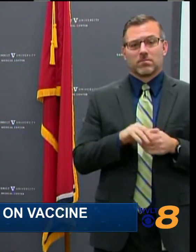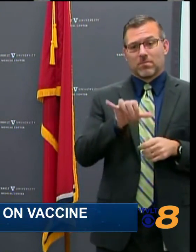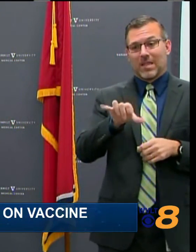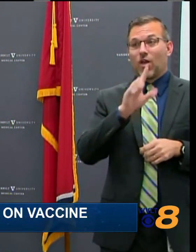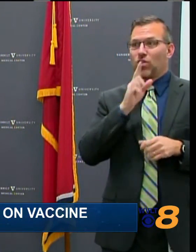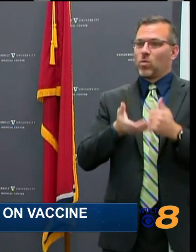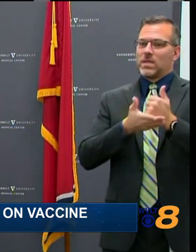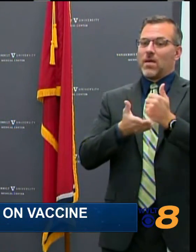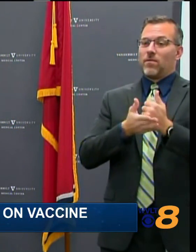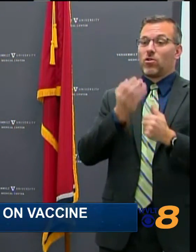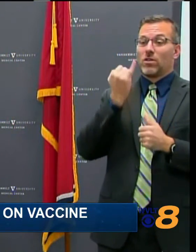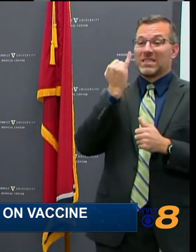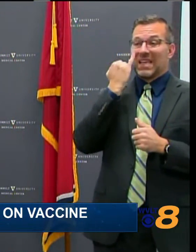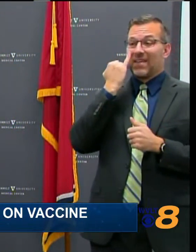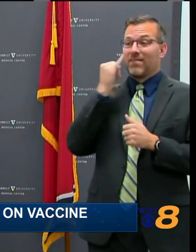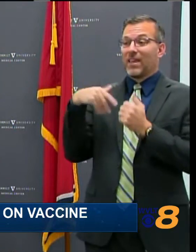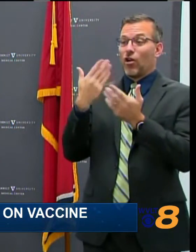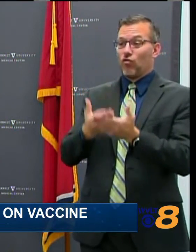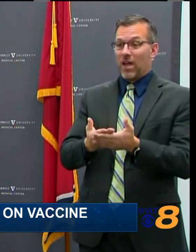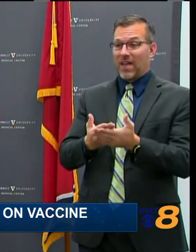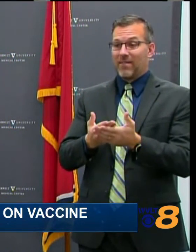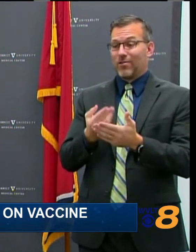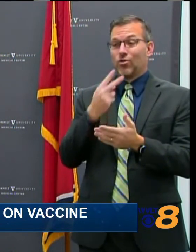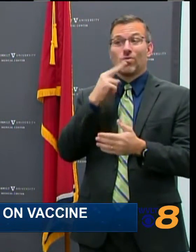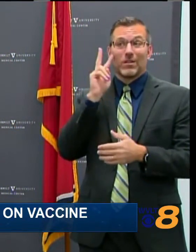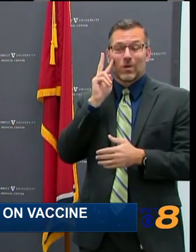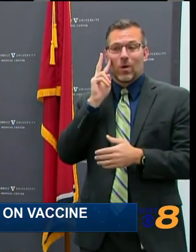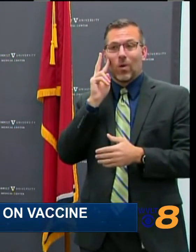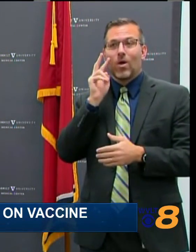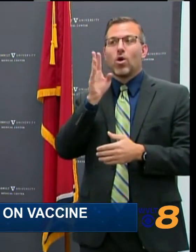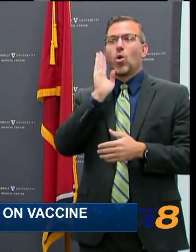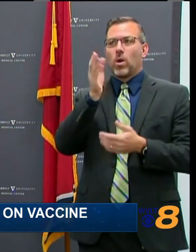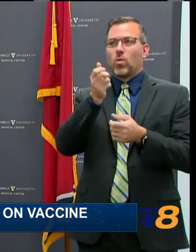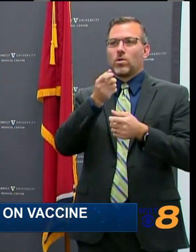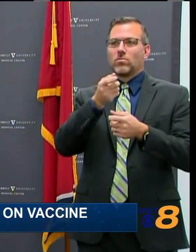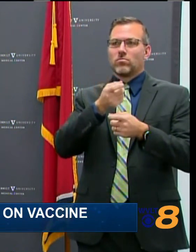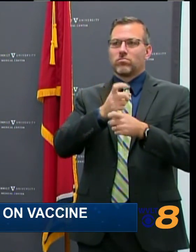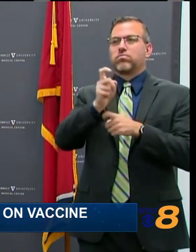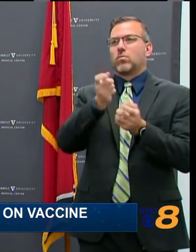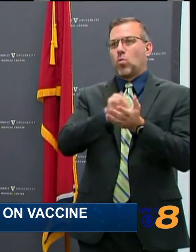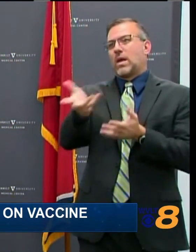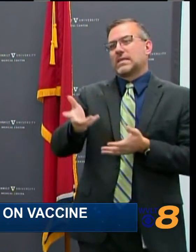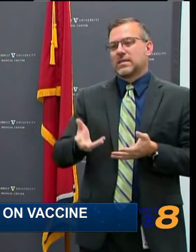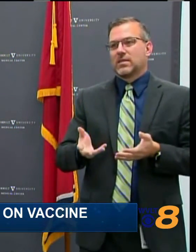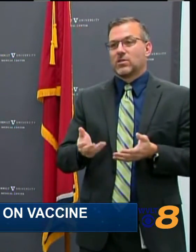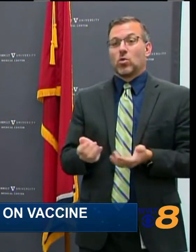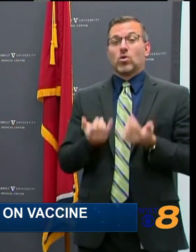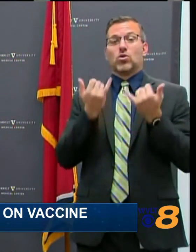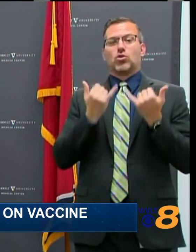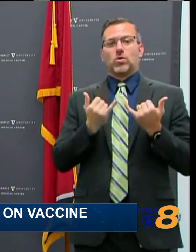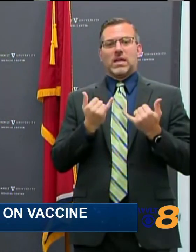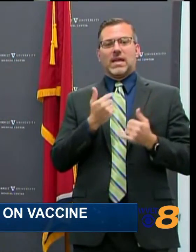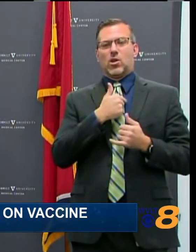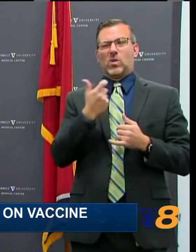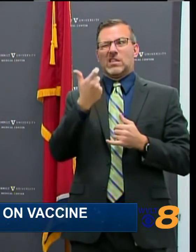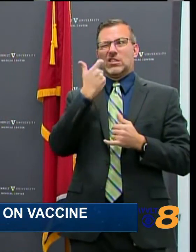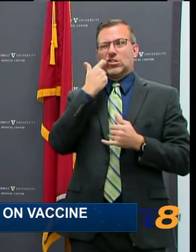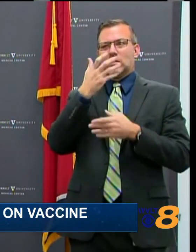because we would have wasted part of that vaccine had we started 2 days ago, because only today have we been given the authority to